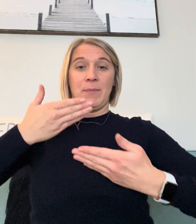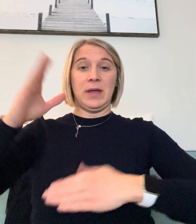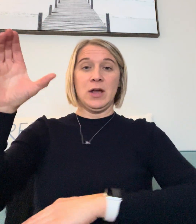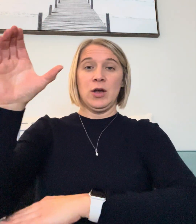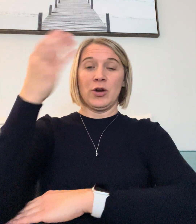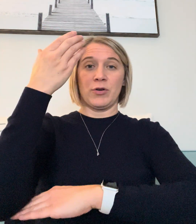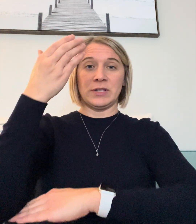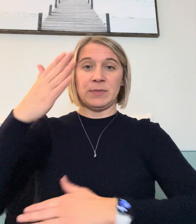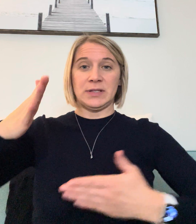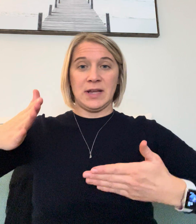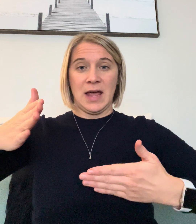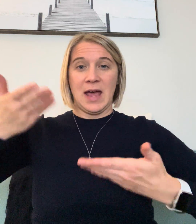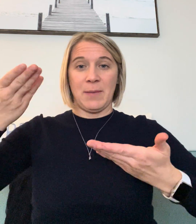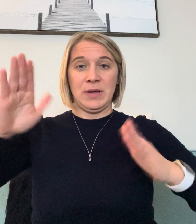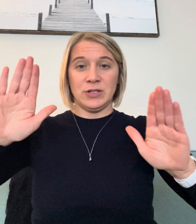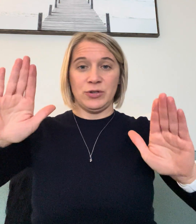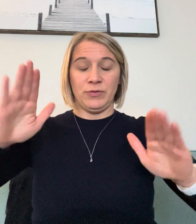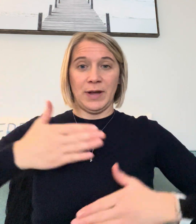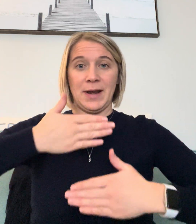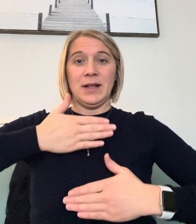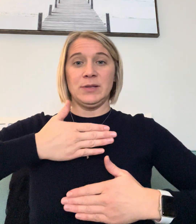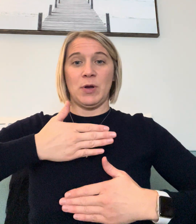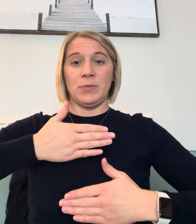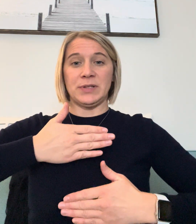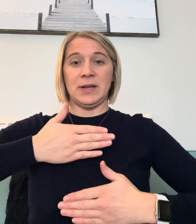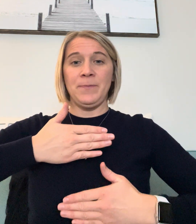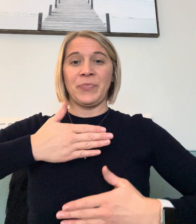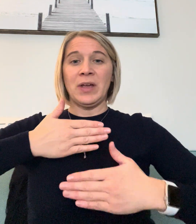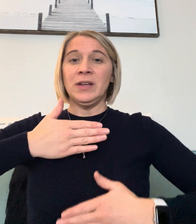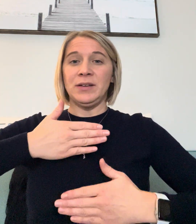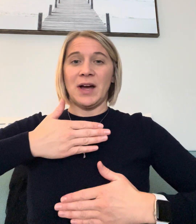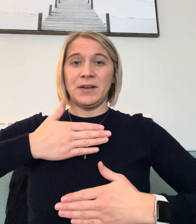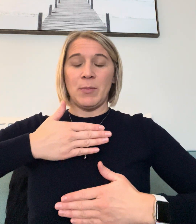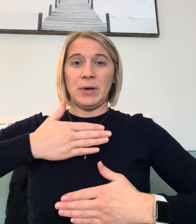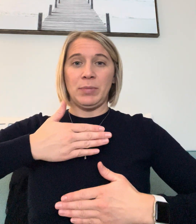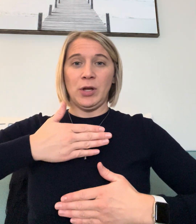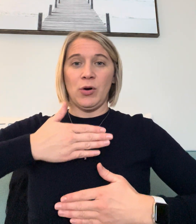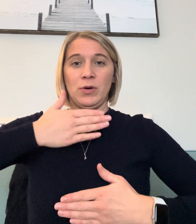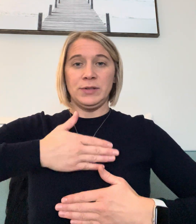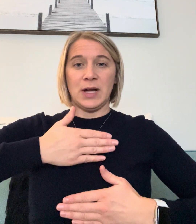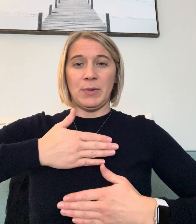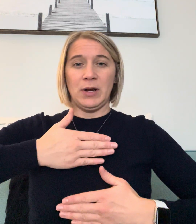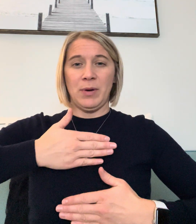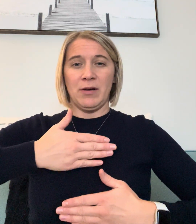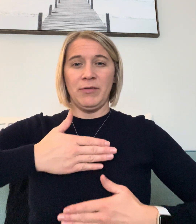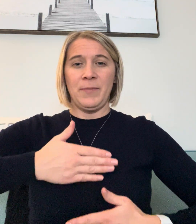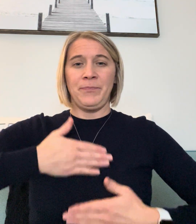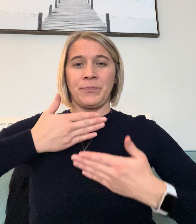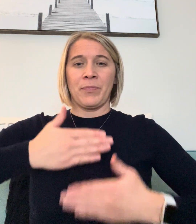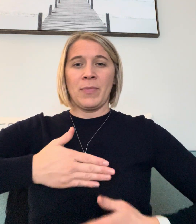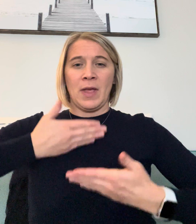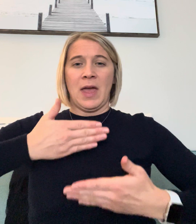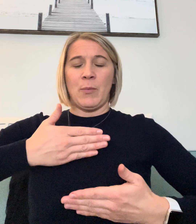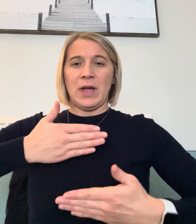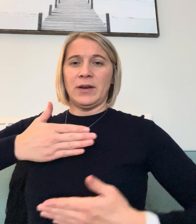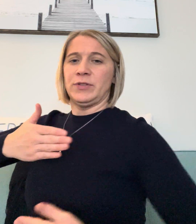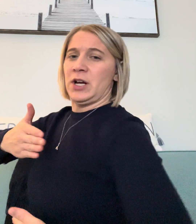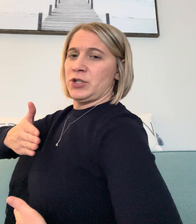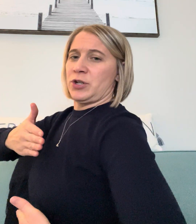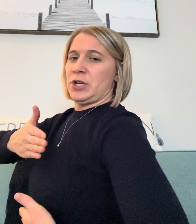Happy Christmas. Happy is 2 flat hands, palms in, non-dominant below, dominant above, and we kind of touch our